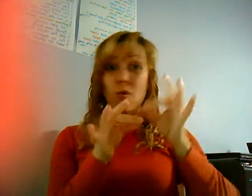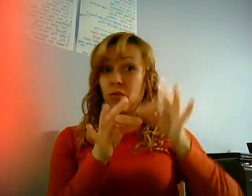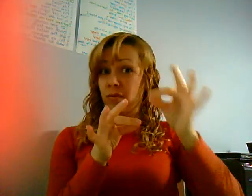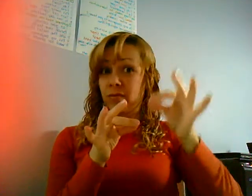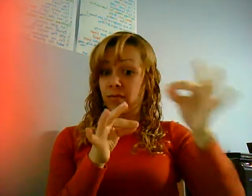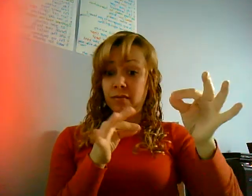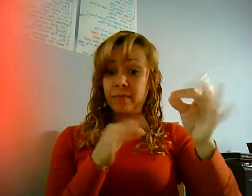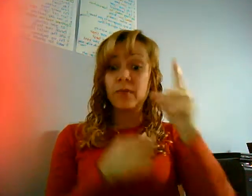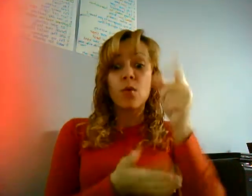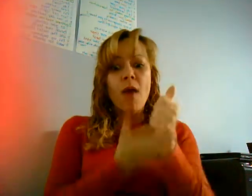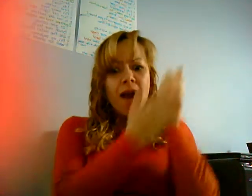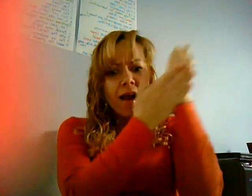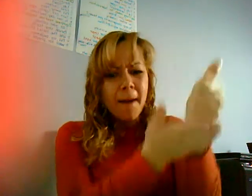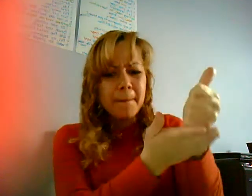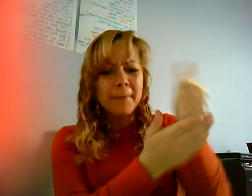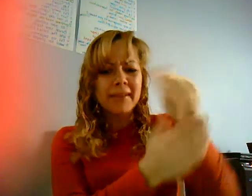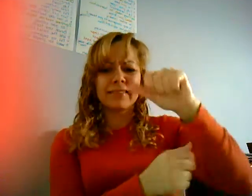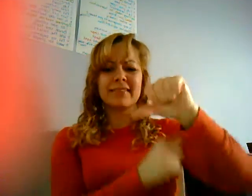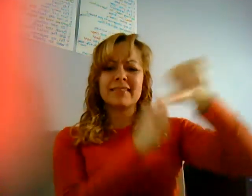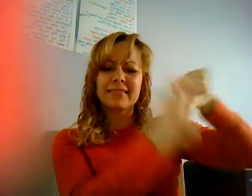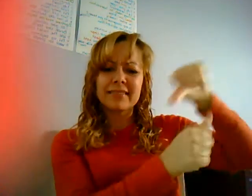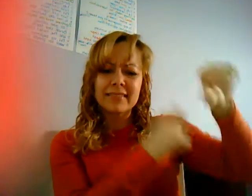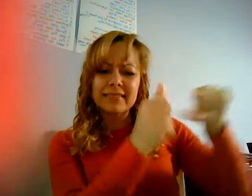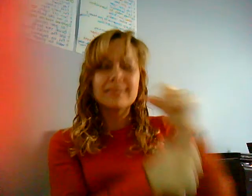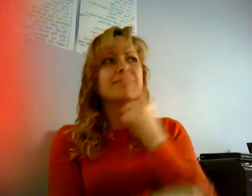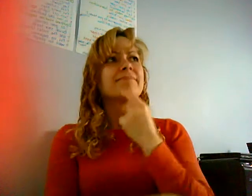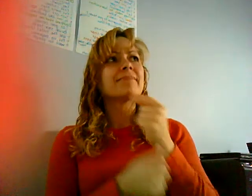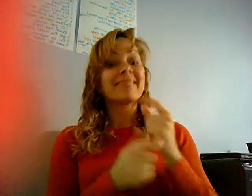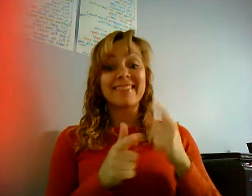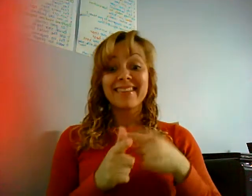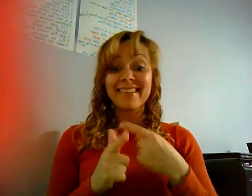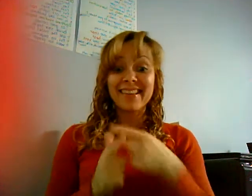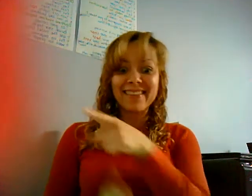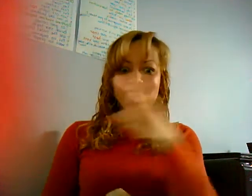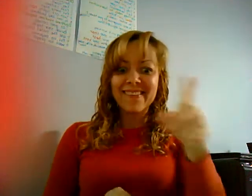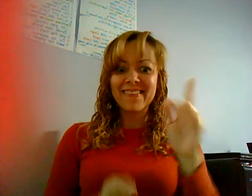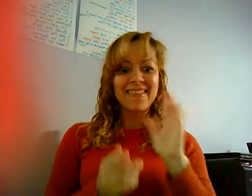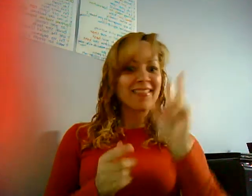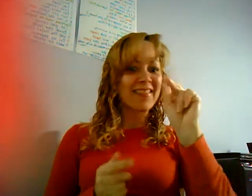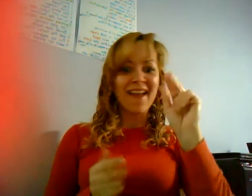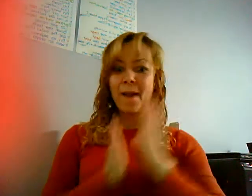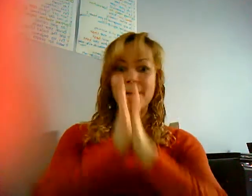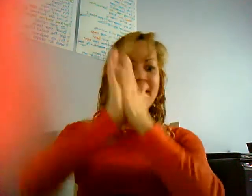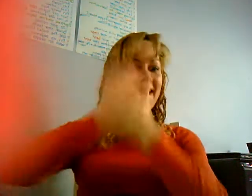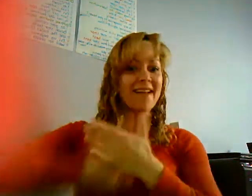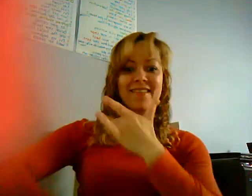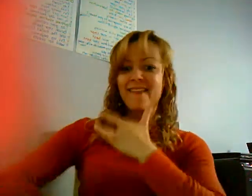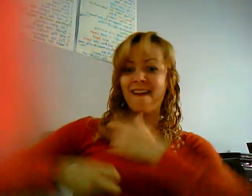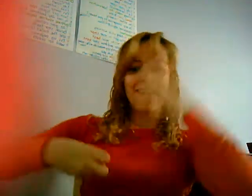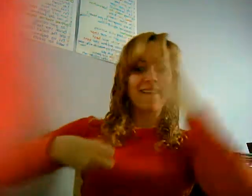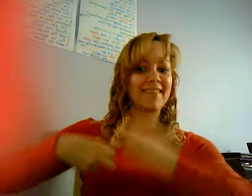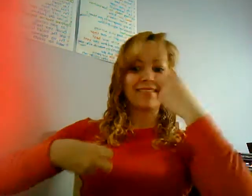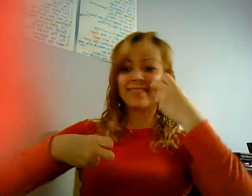it is today without hesitation. Help one another. Then your heart will